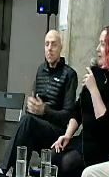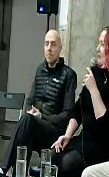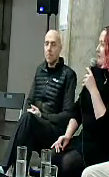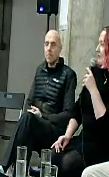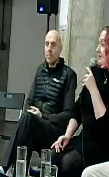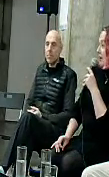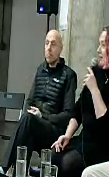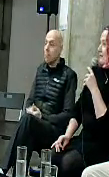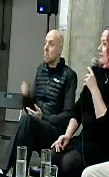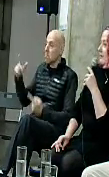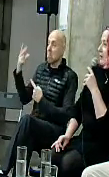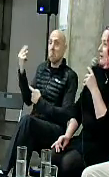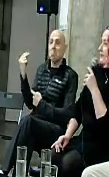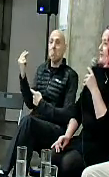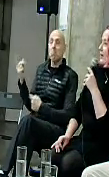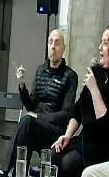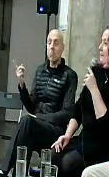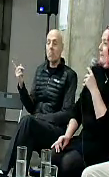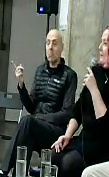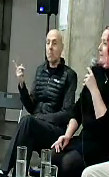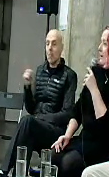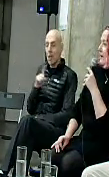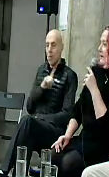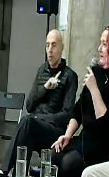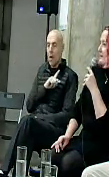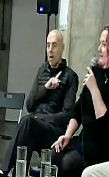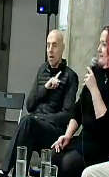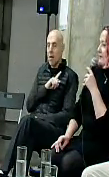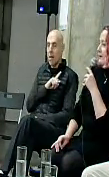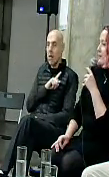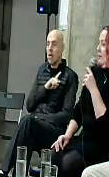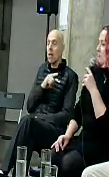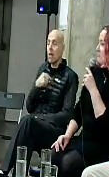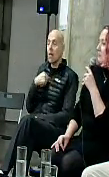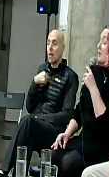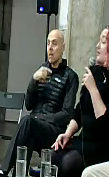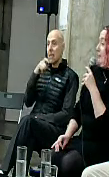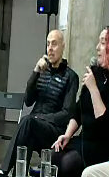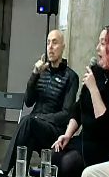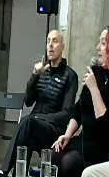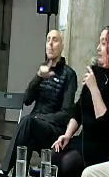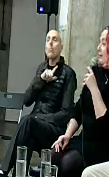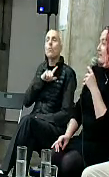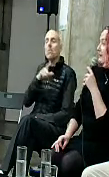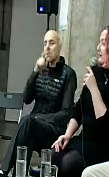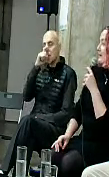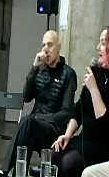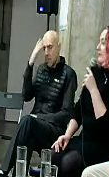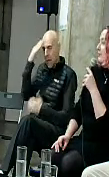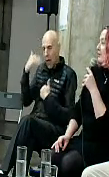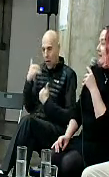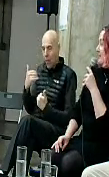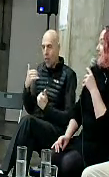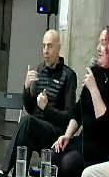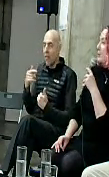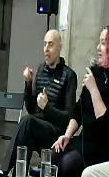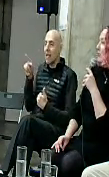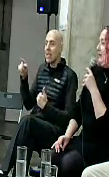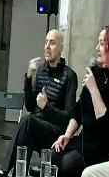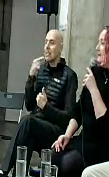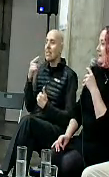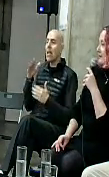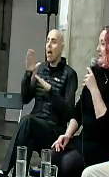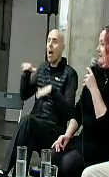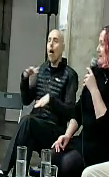That request was denied because my sister, because of her mental health, basically, they said that it would be